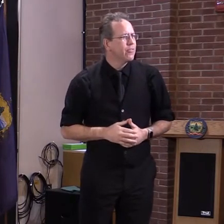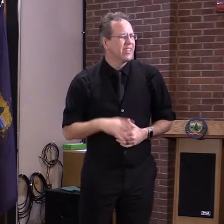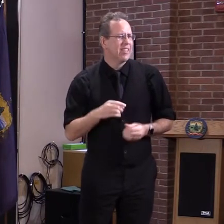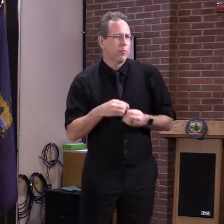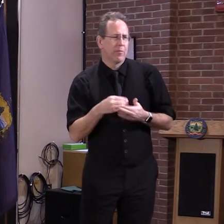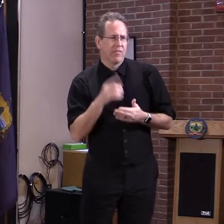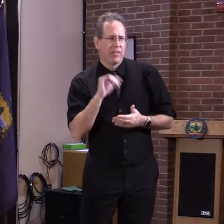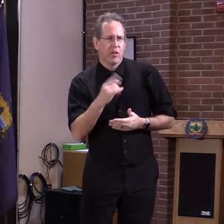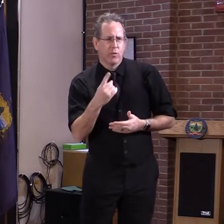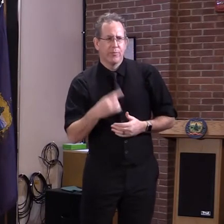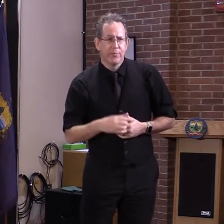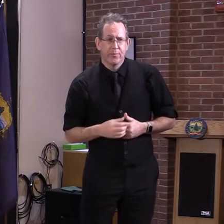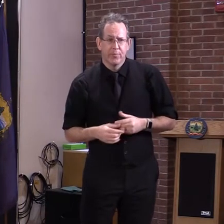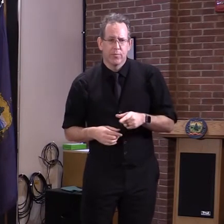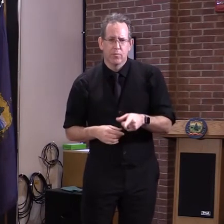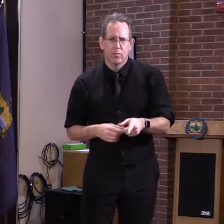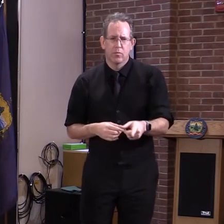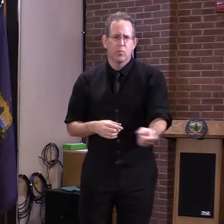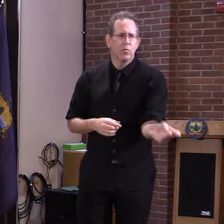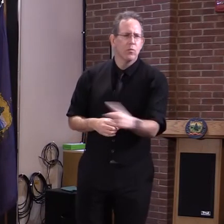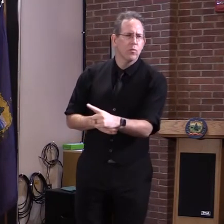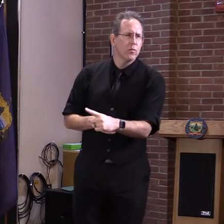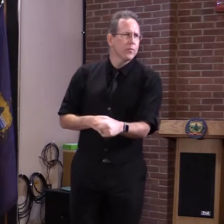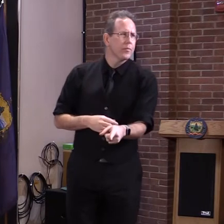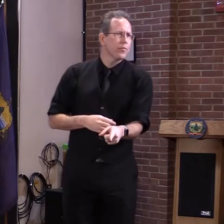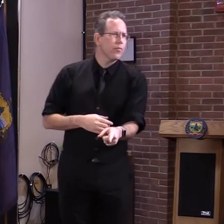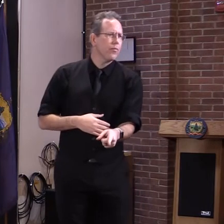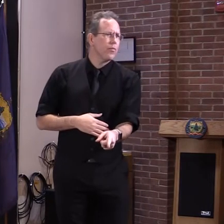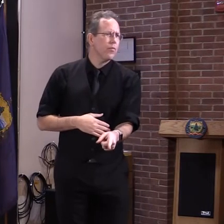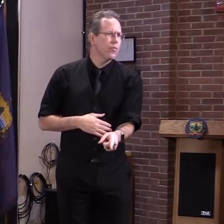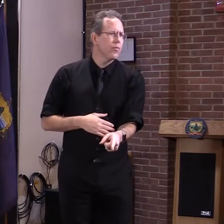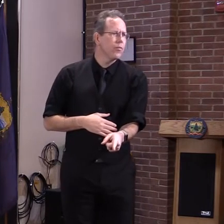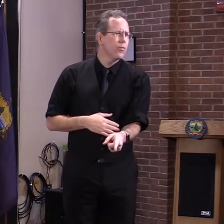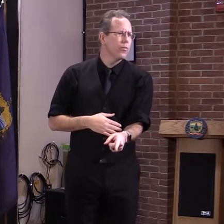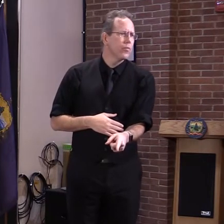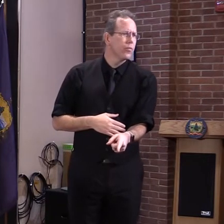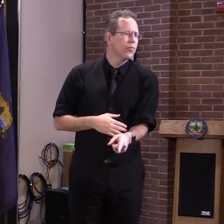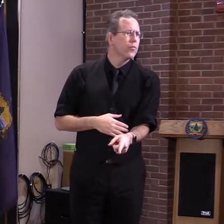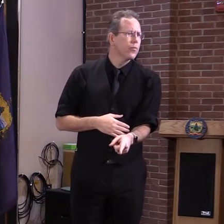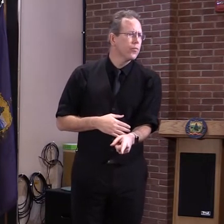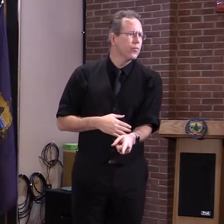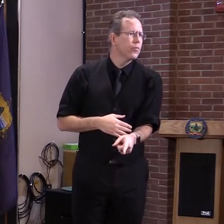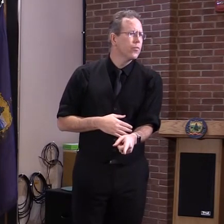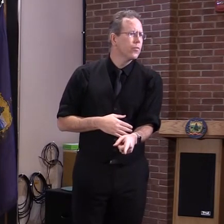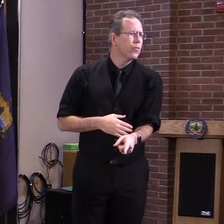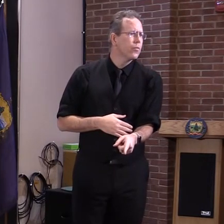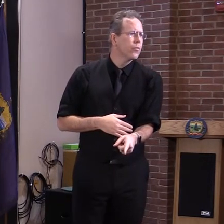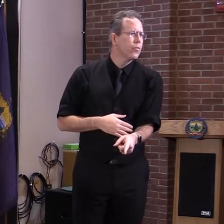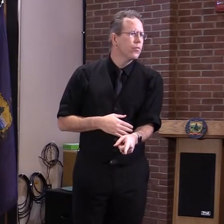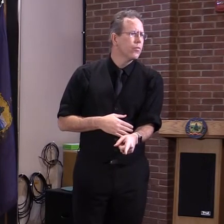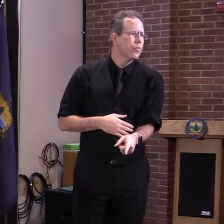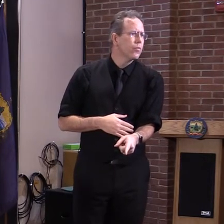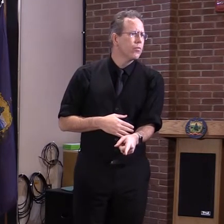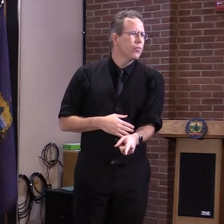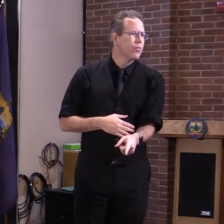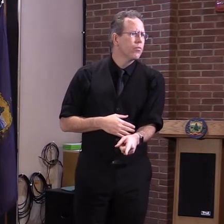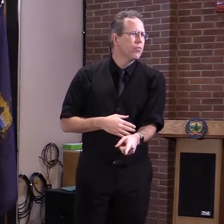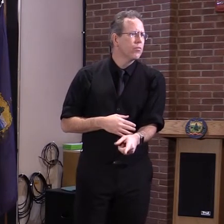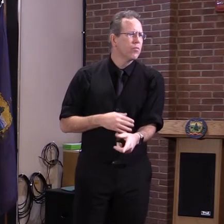The one statement of concern I've heard from small contractors who are pretty established in their